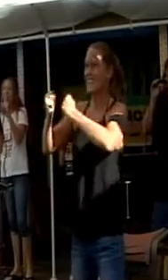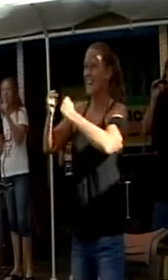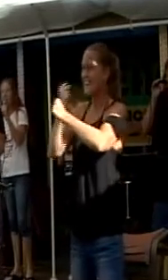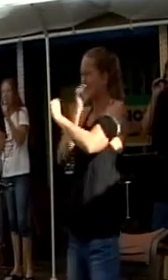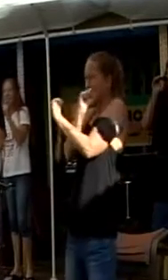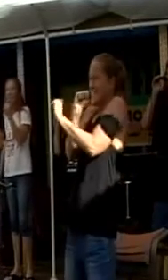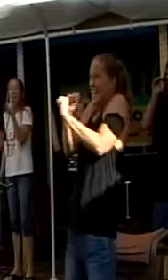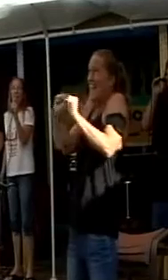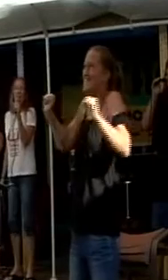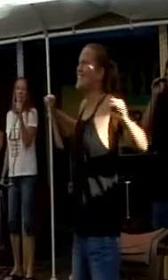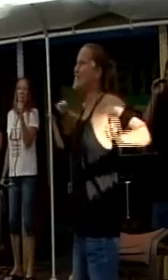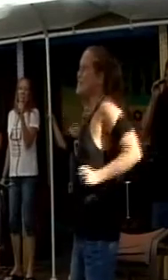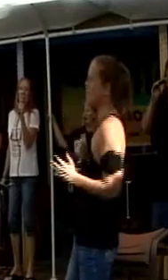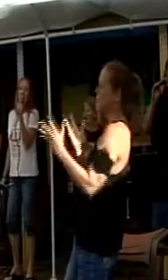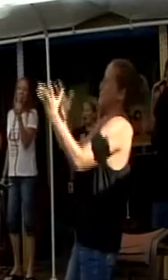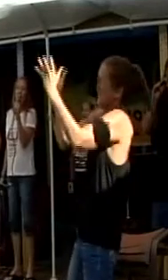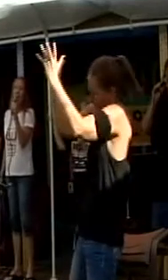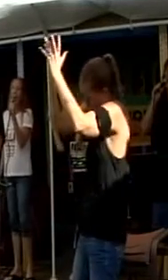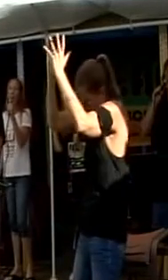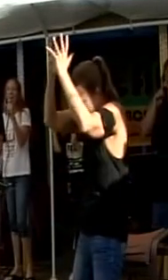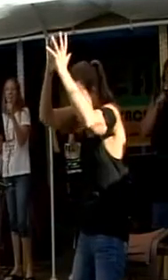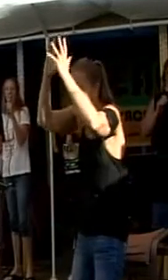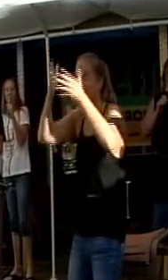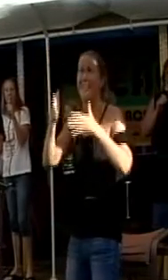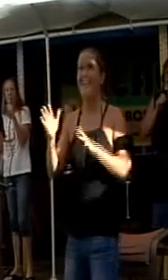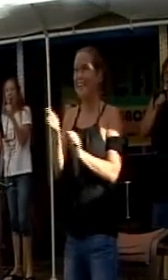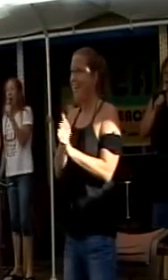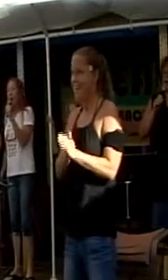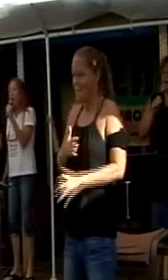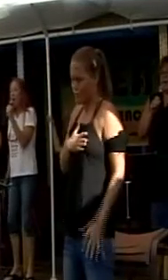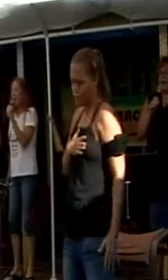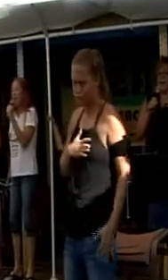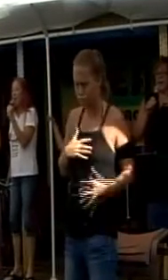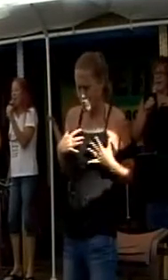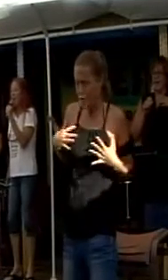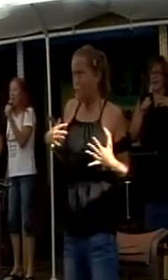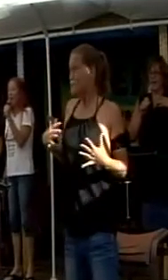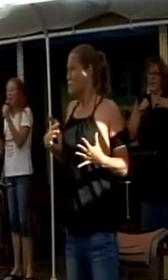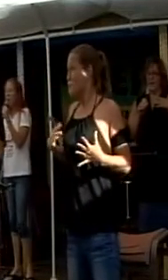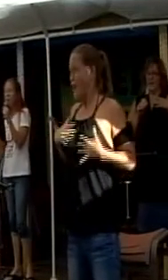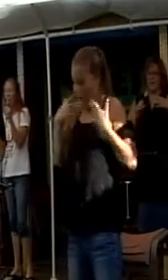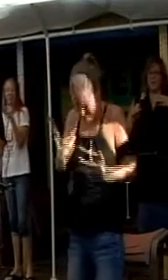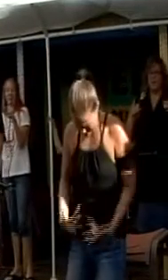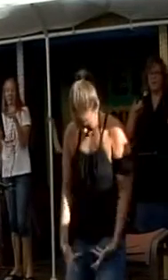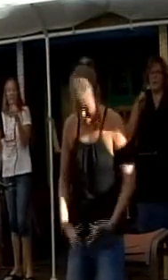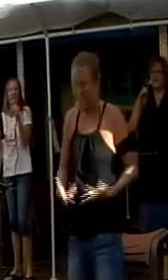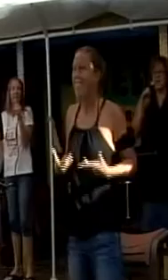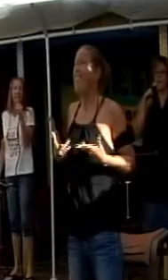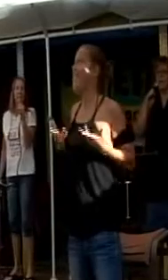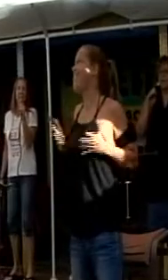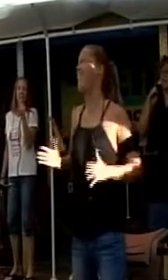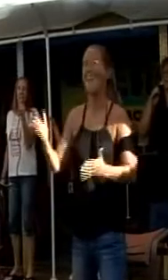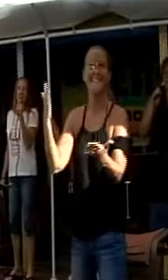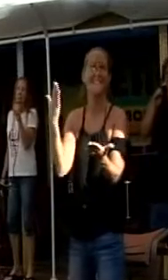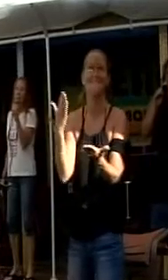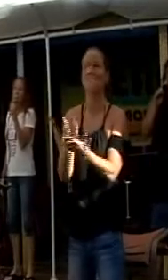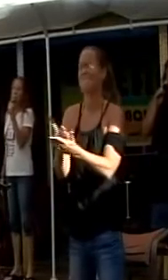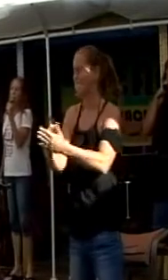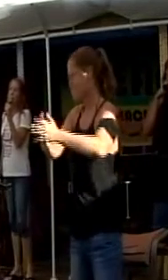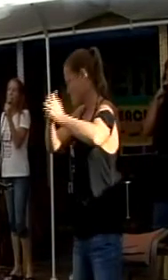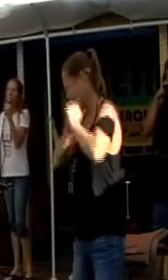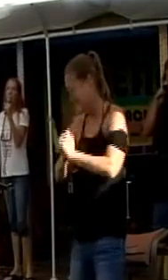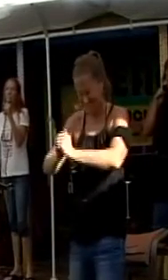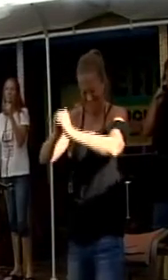strength, let every breath, all that I am, never cease